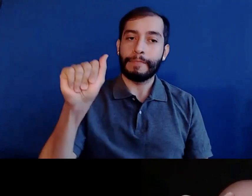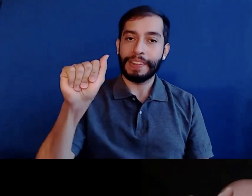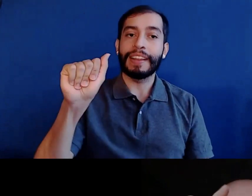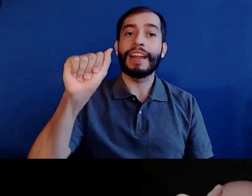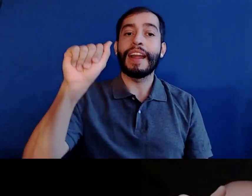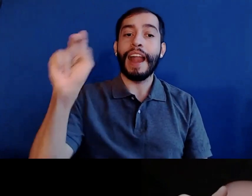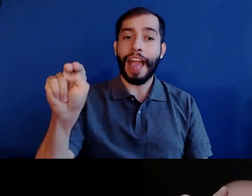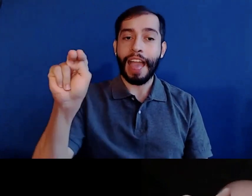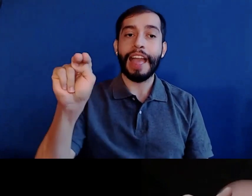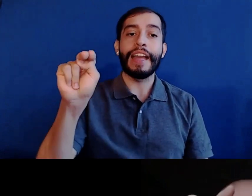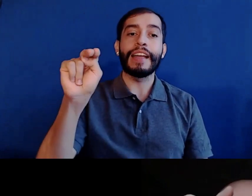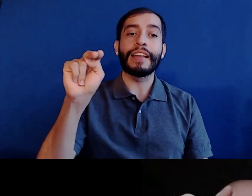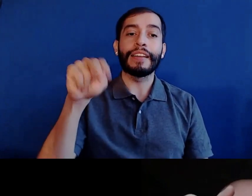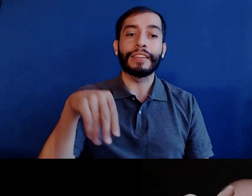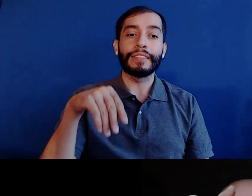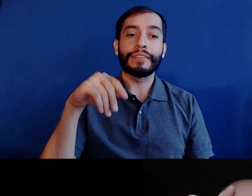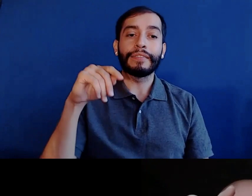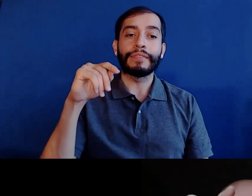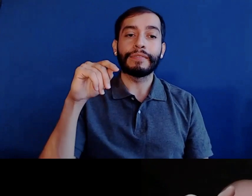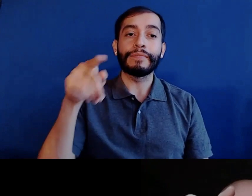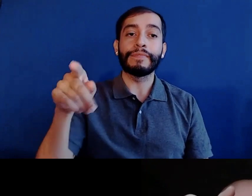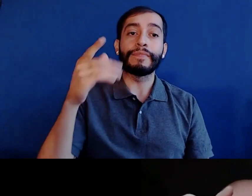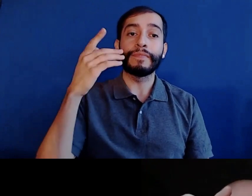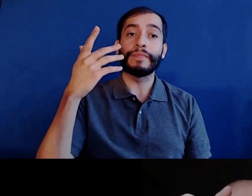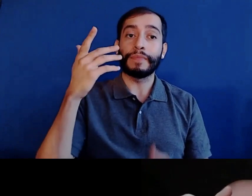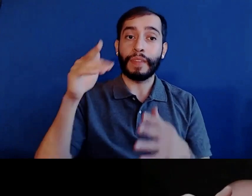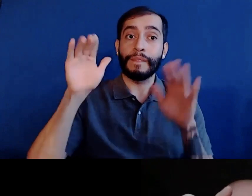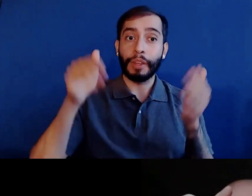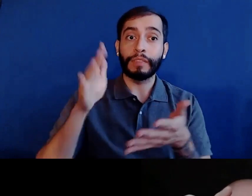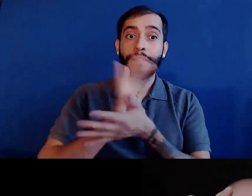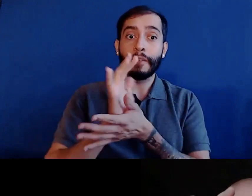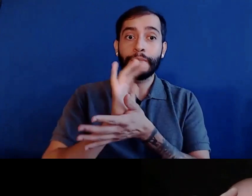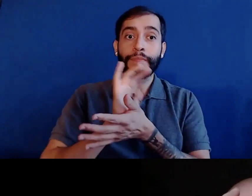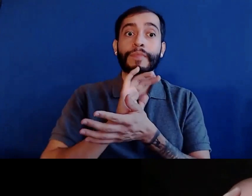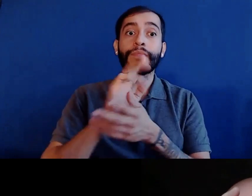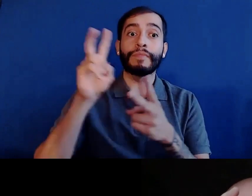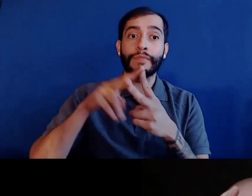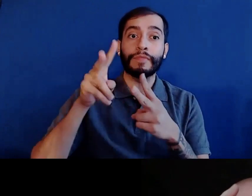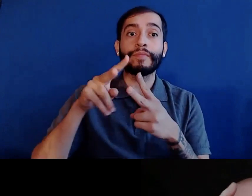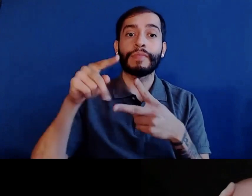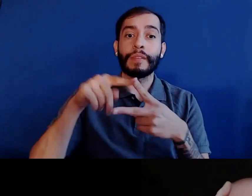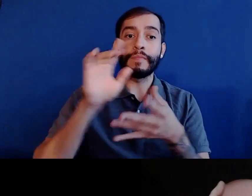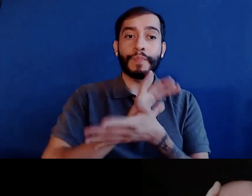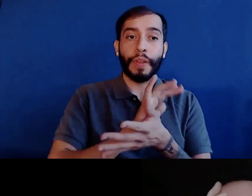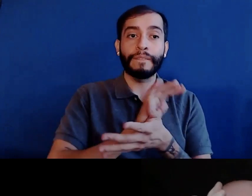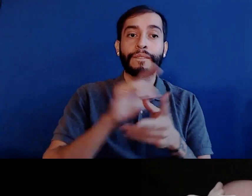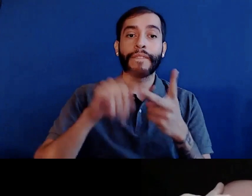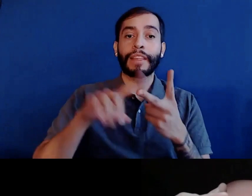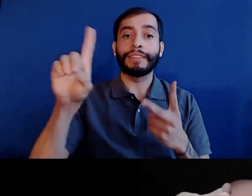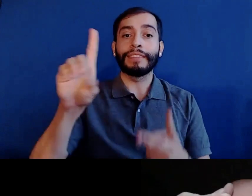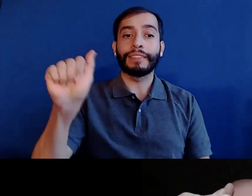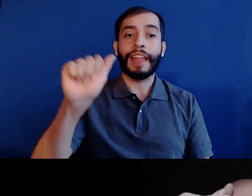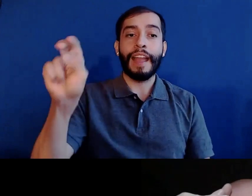disabled people who set that up. And it was something that led to changes in legislation in the UK, and also